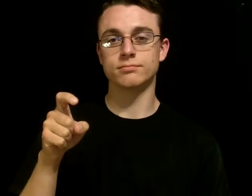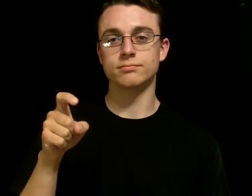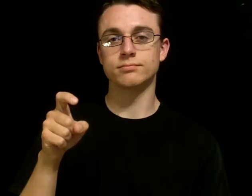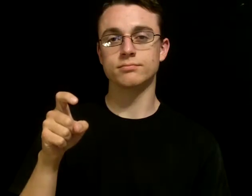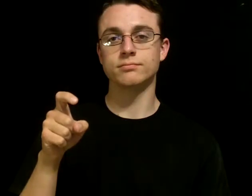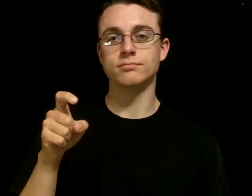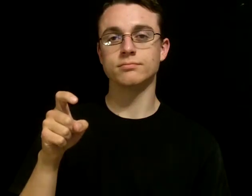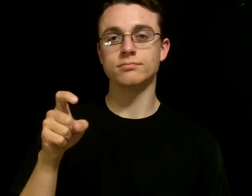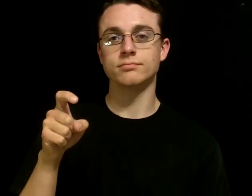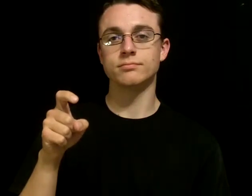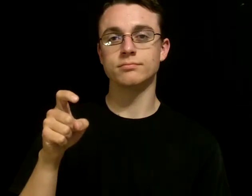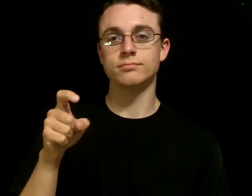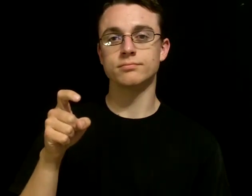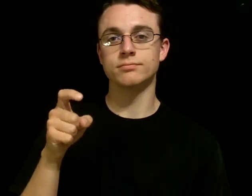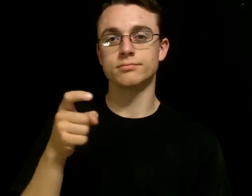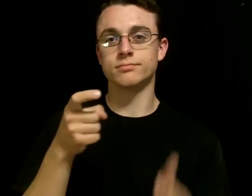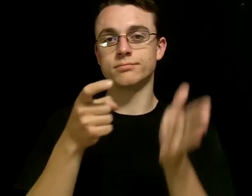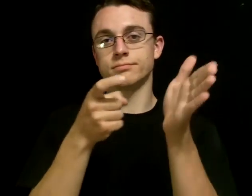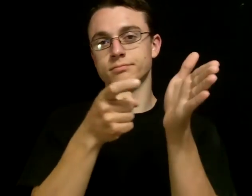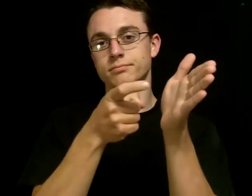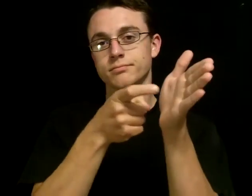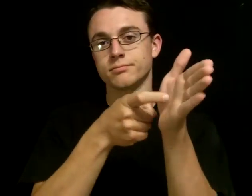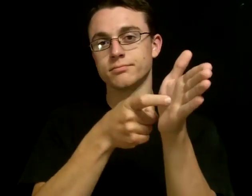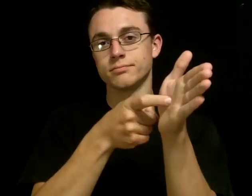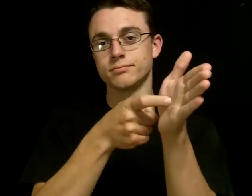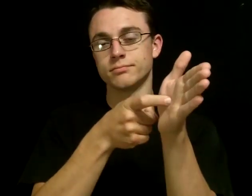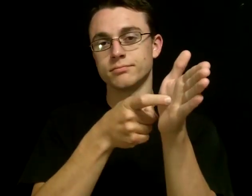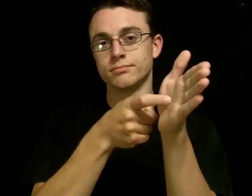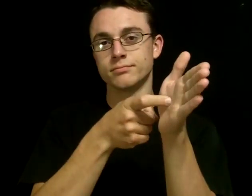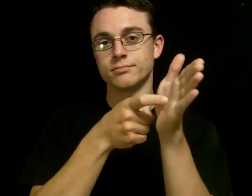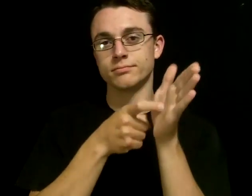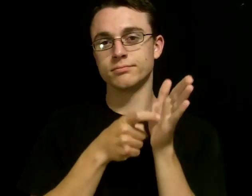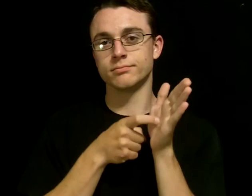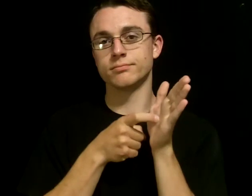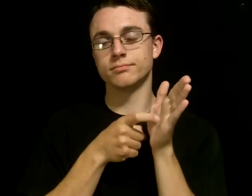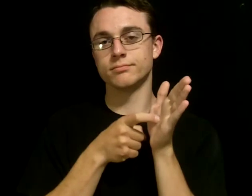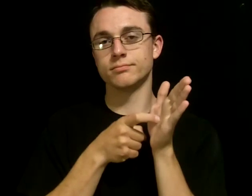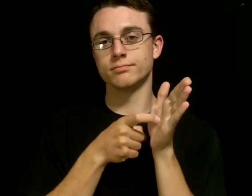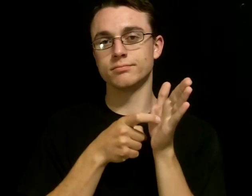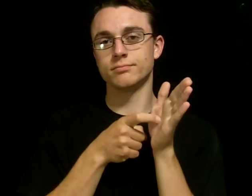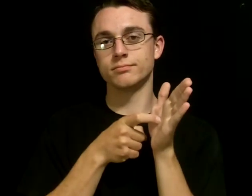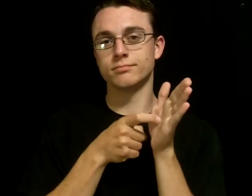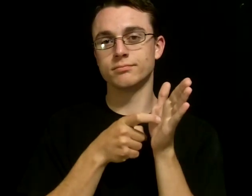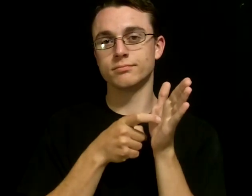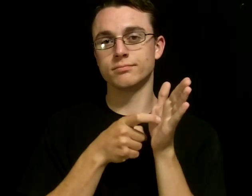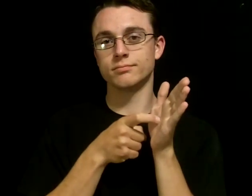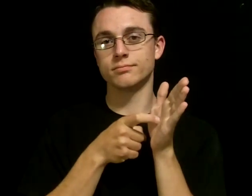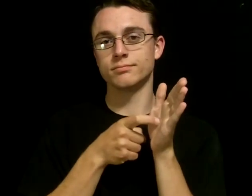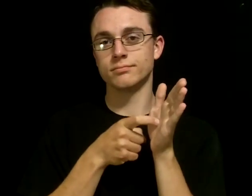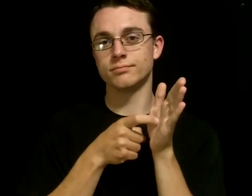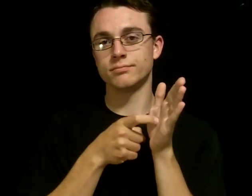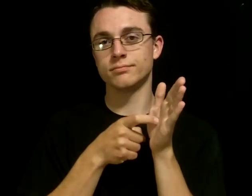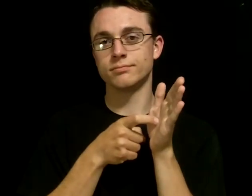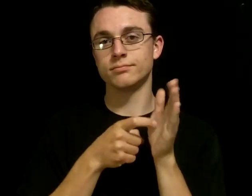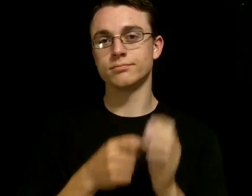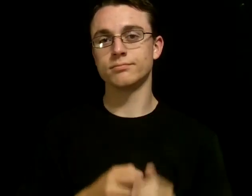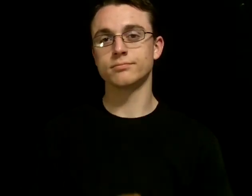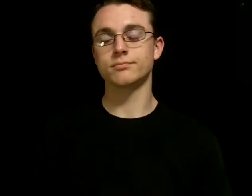goes with the next sign, which is require, which is you're taking your need and you're pulling it towards you. This is require. We have